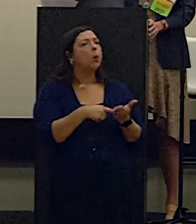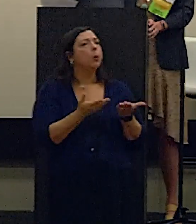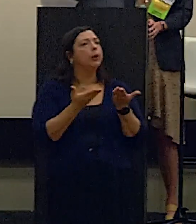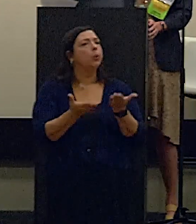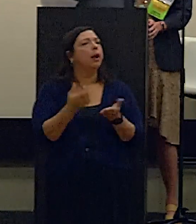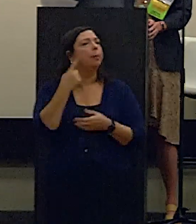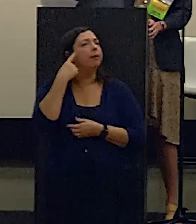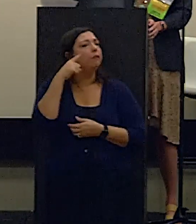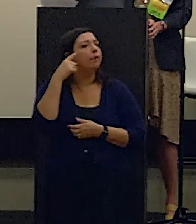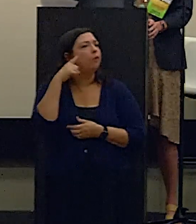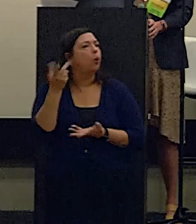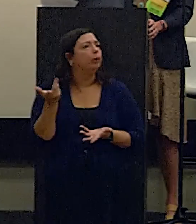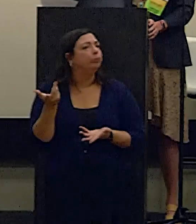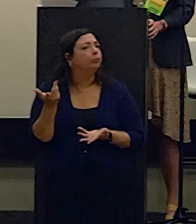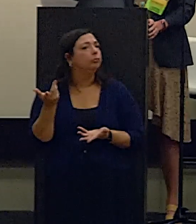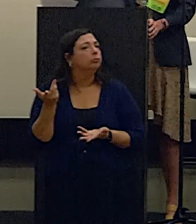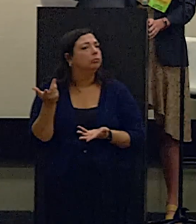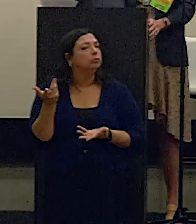recommend for?